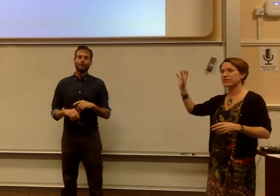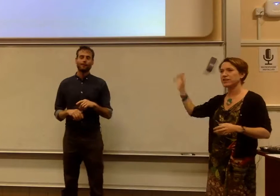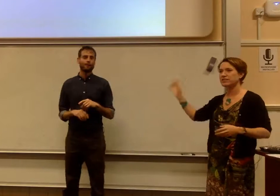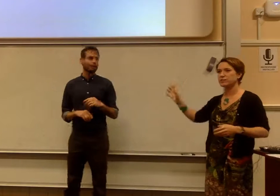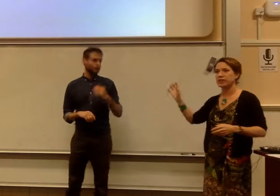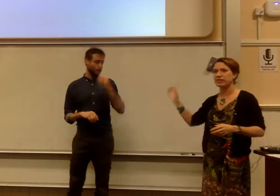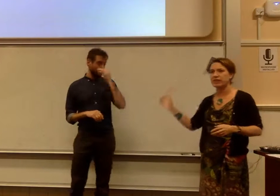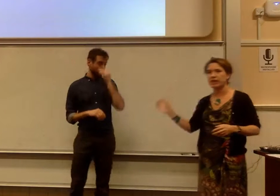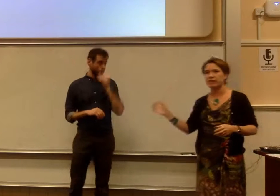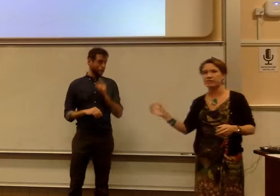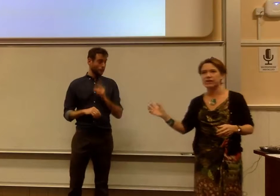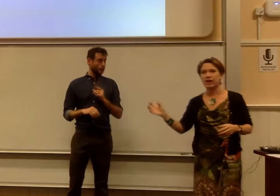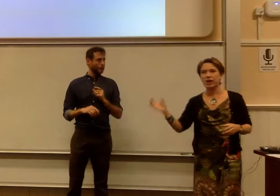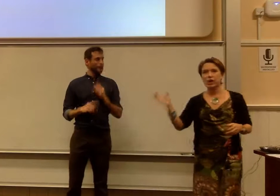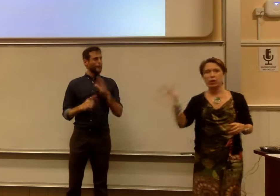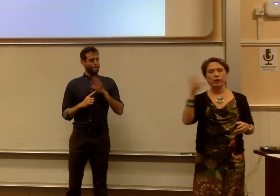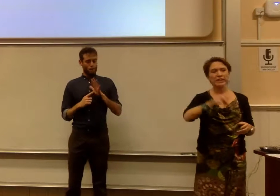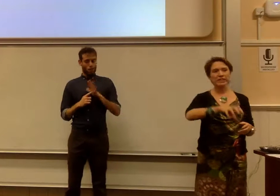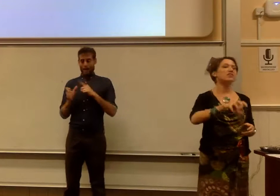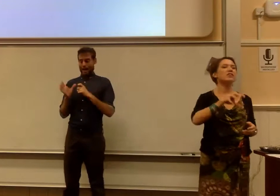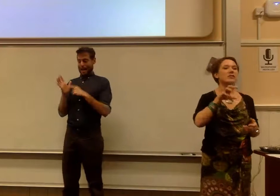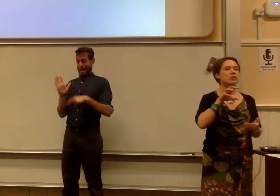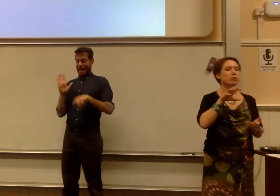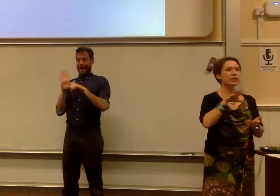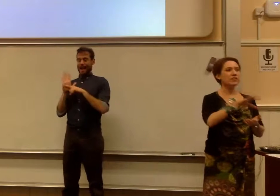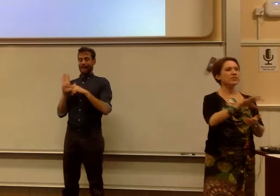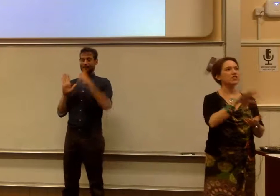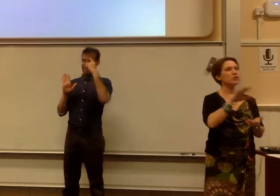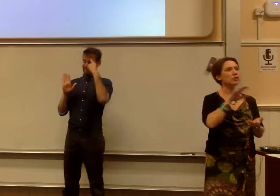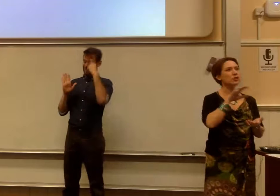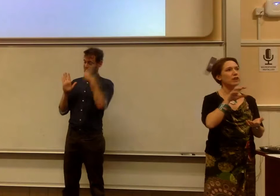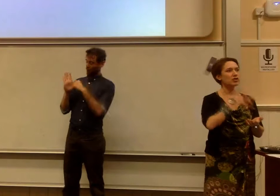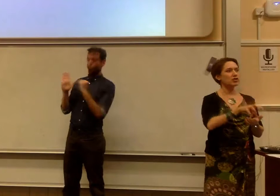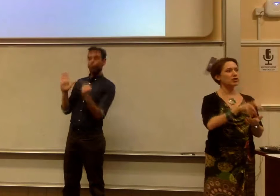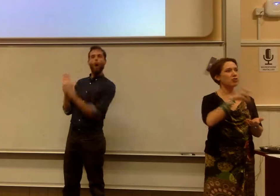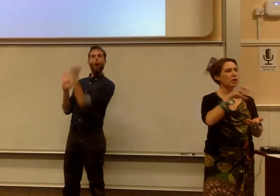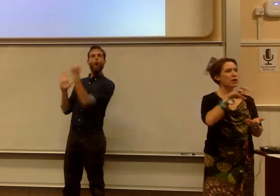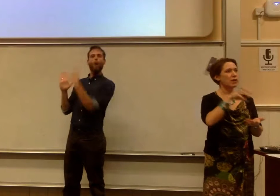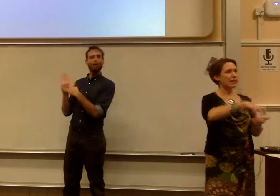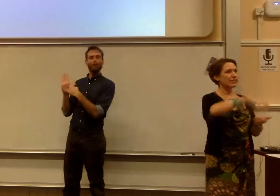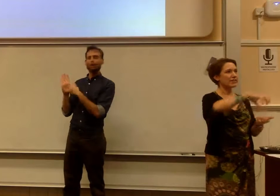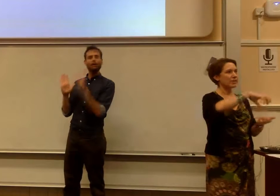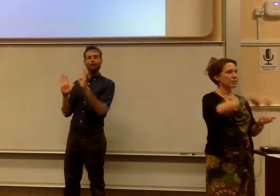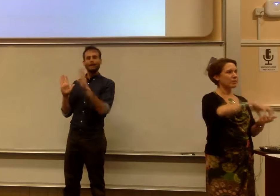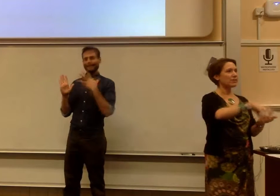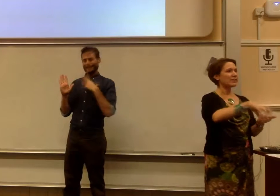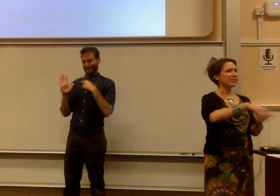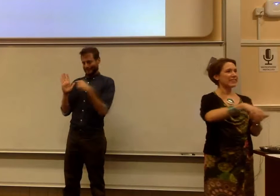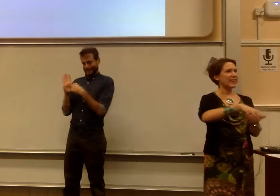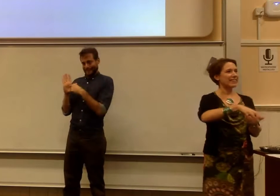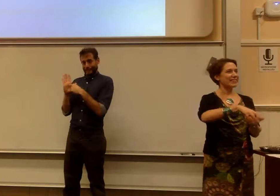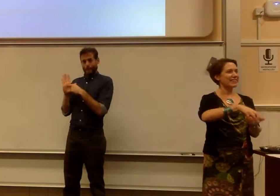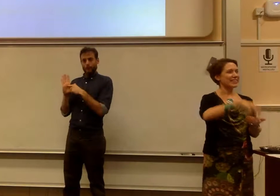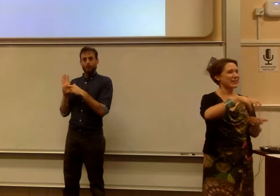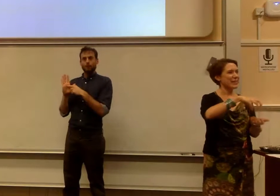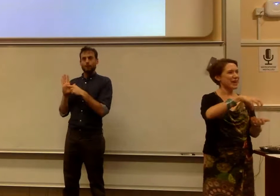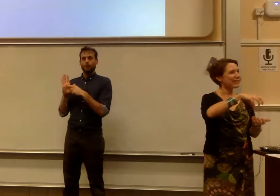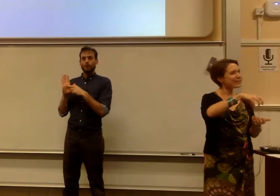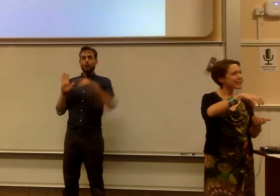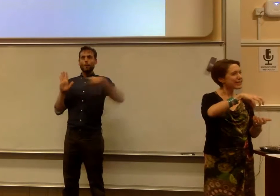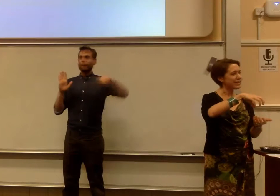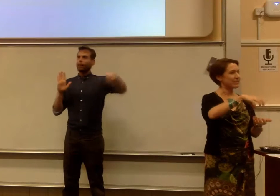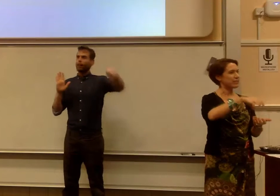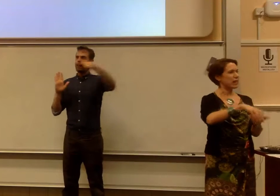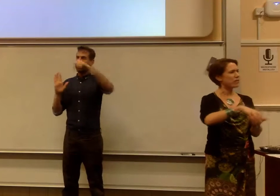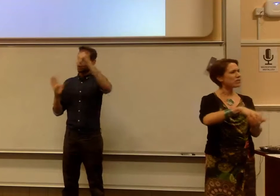isolation, disconnected with anything else. We need to ensure that people understand